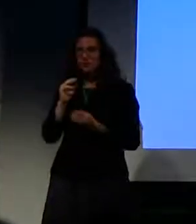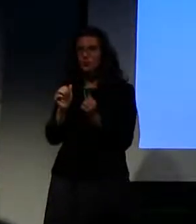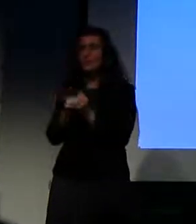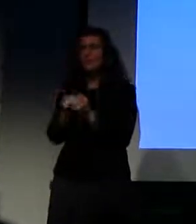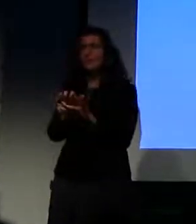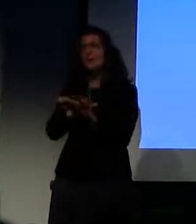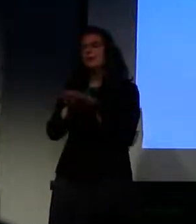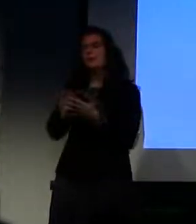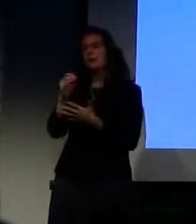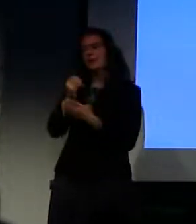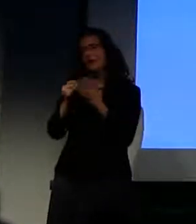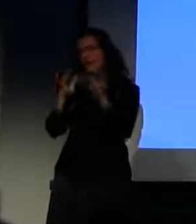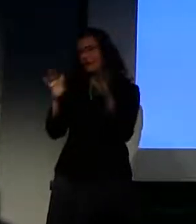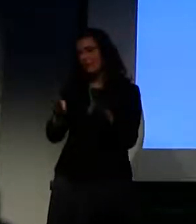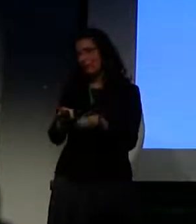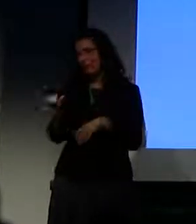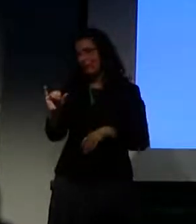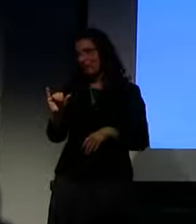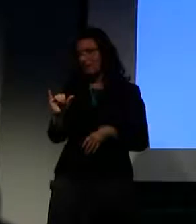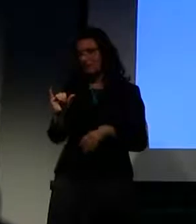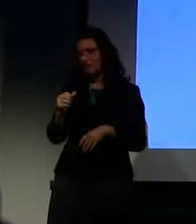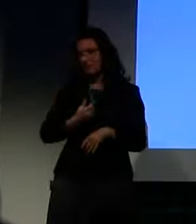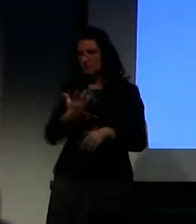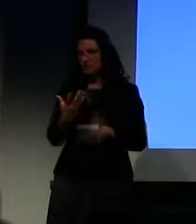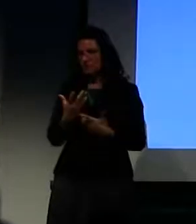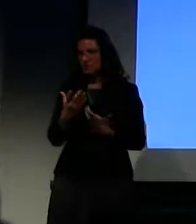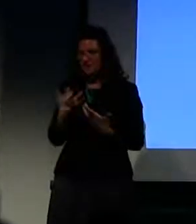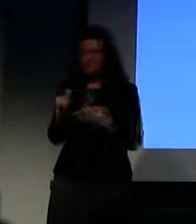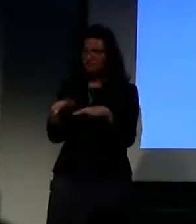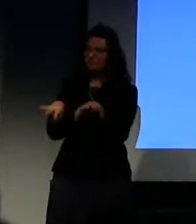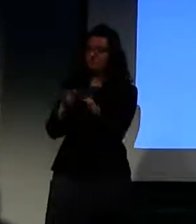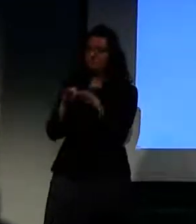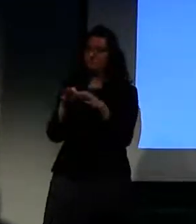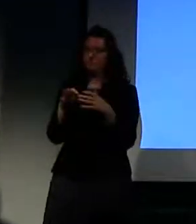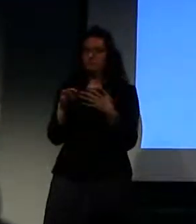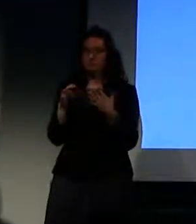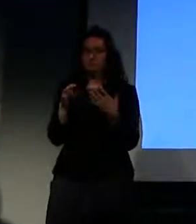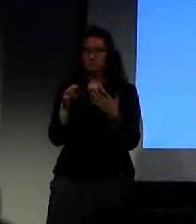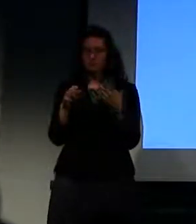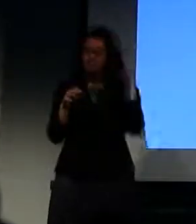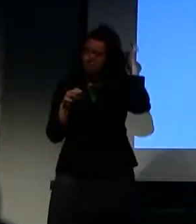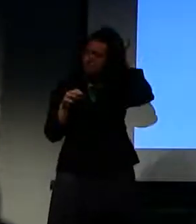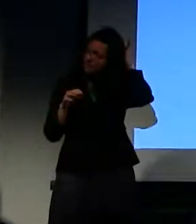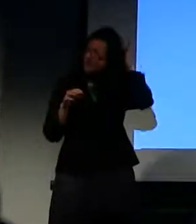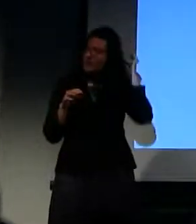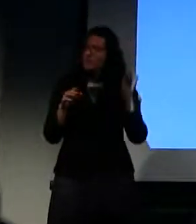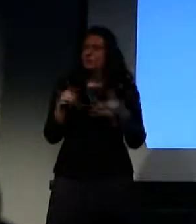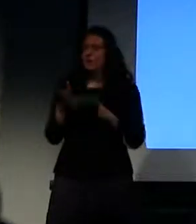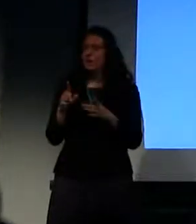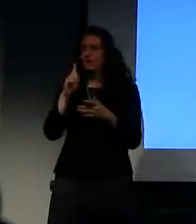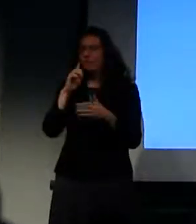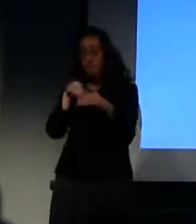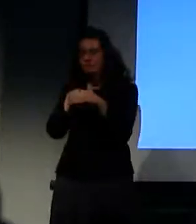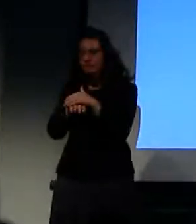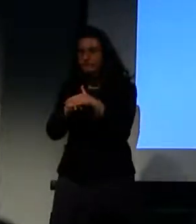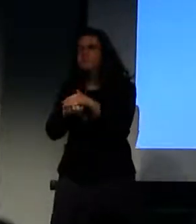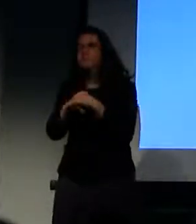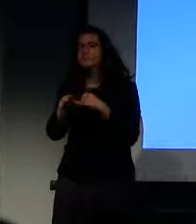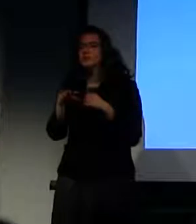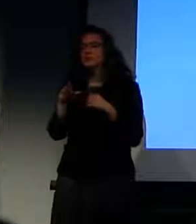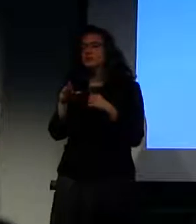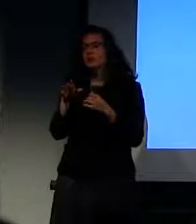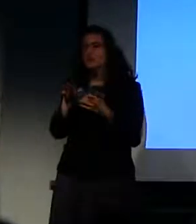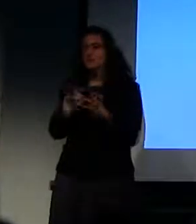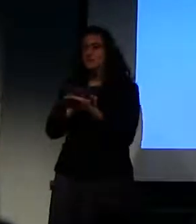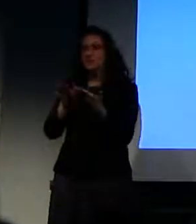that it's a way of getting at abstract experiences within what would be considered traditional genre of poetry, but broadening